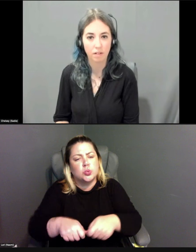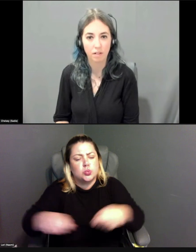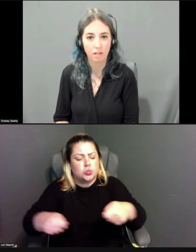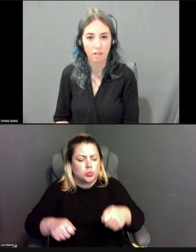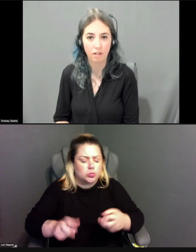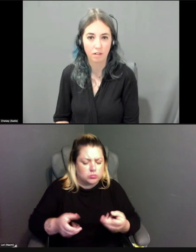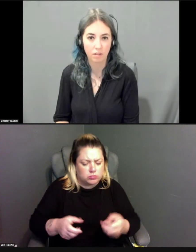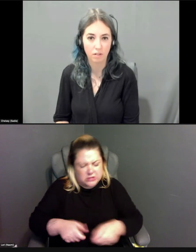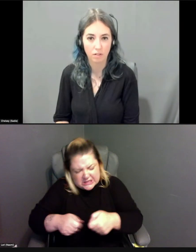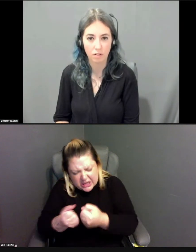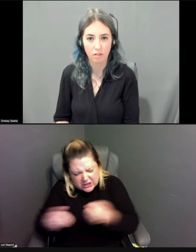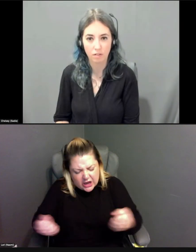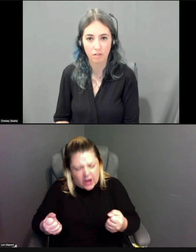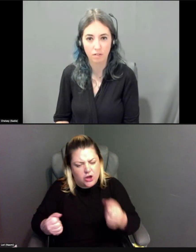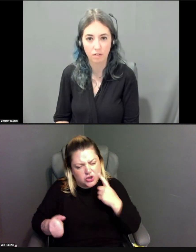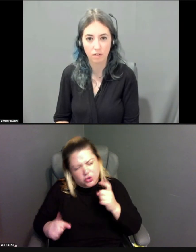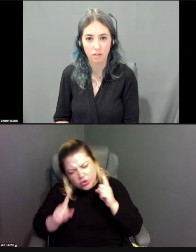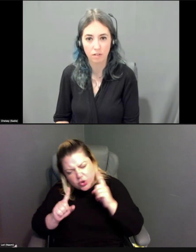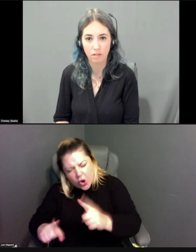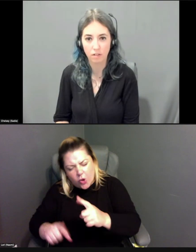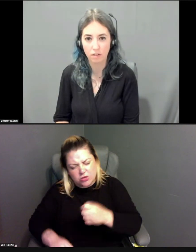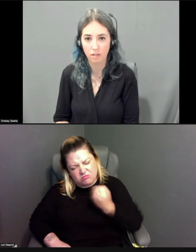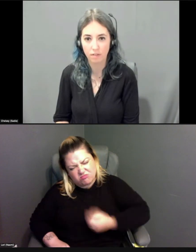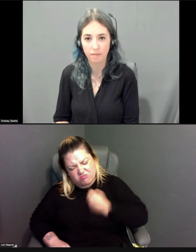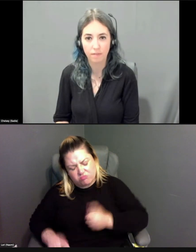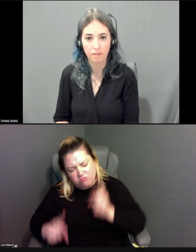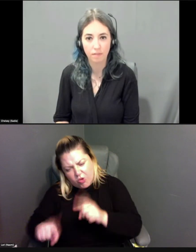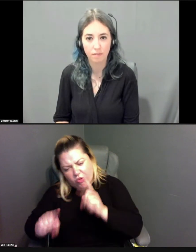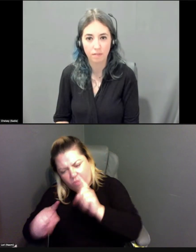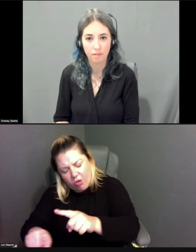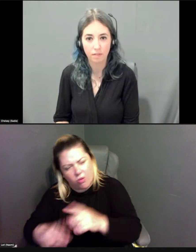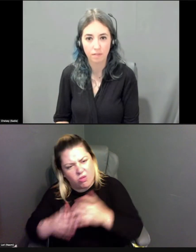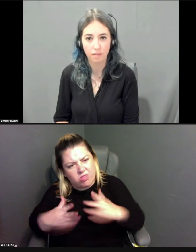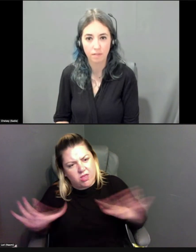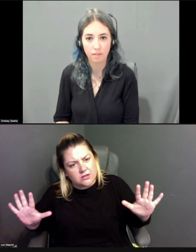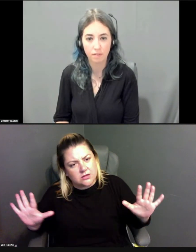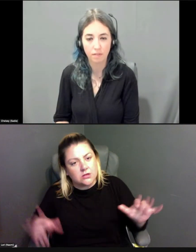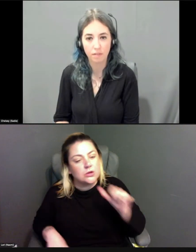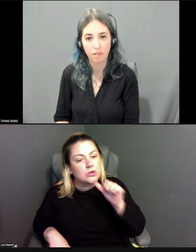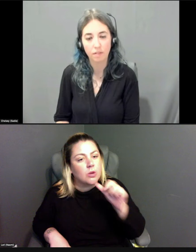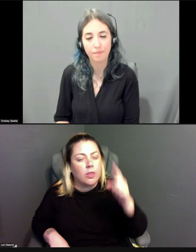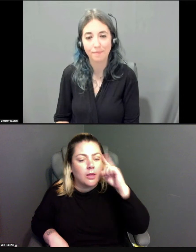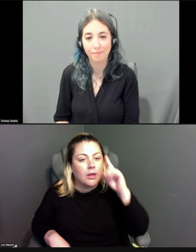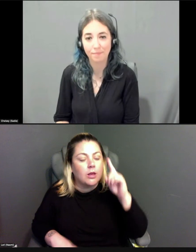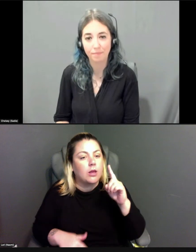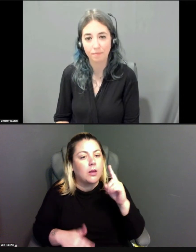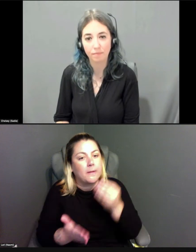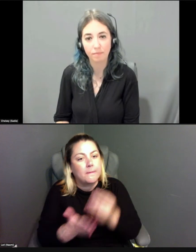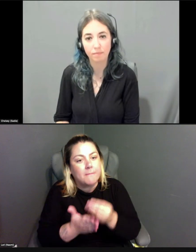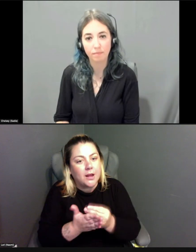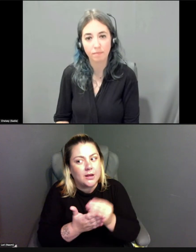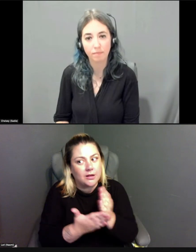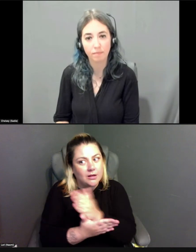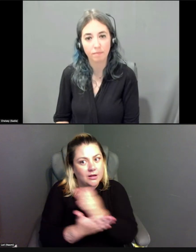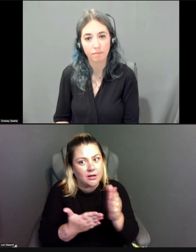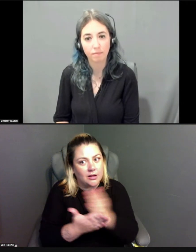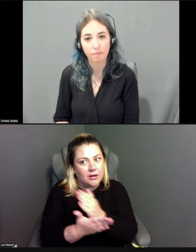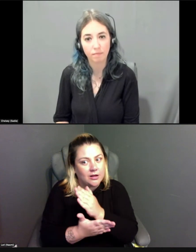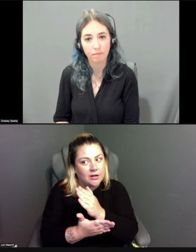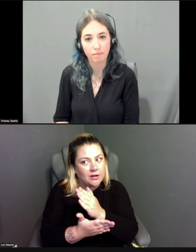school, just whatever, instead of recognizing wage discrepancies